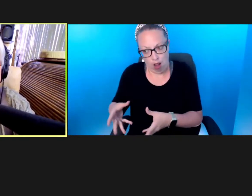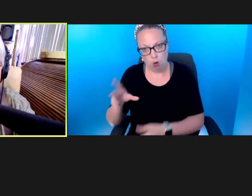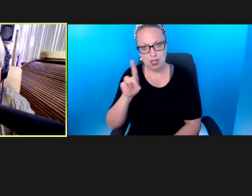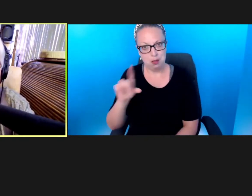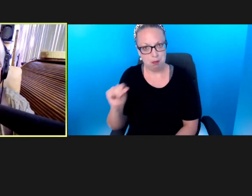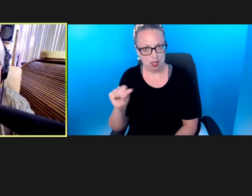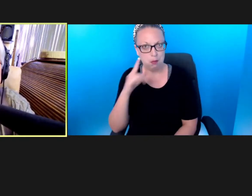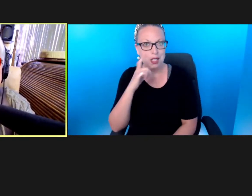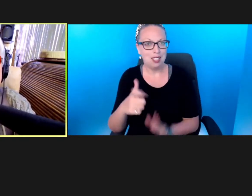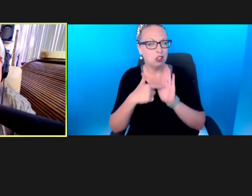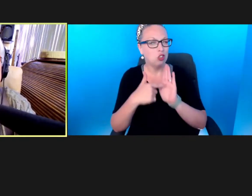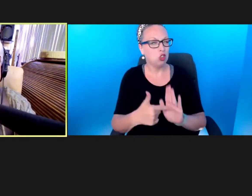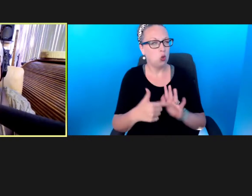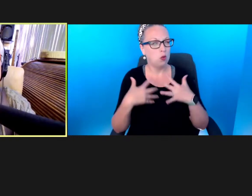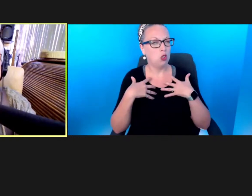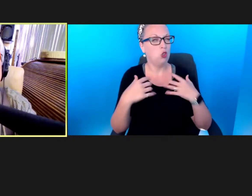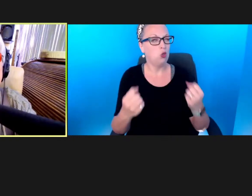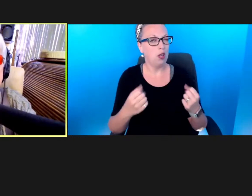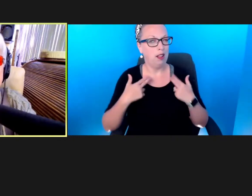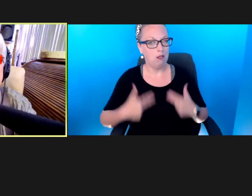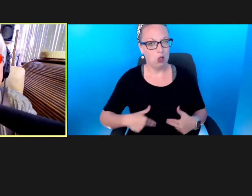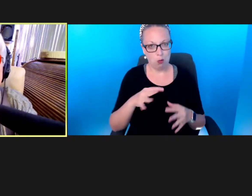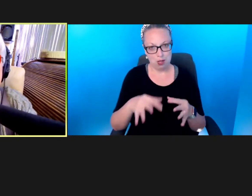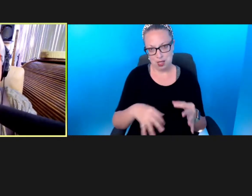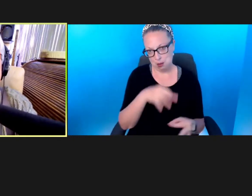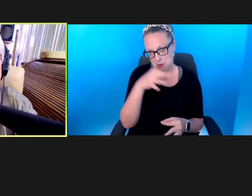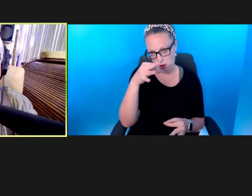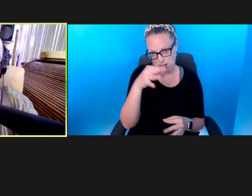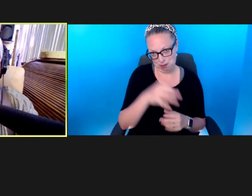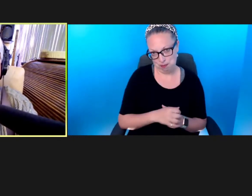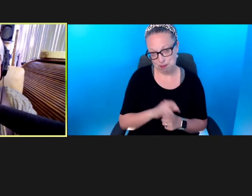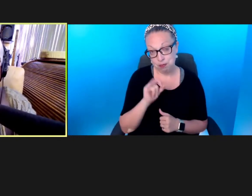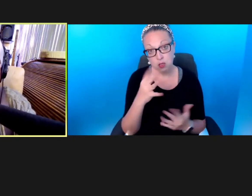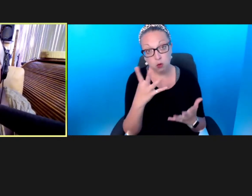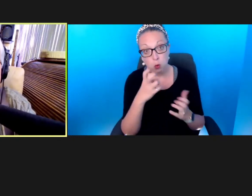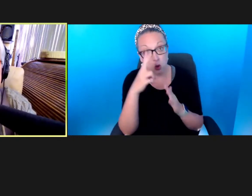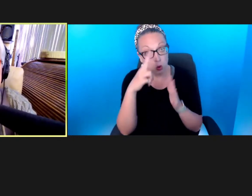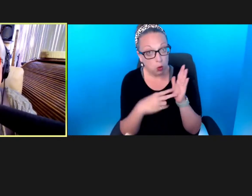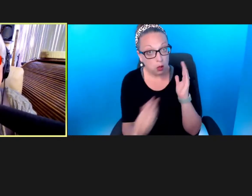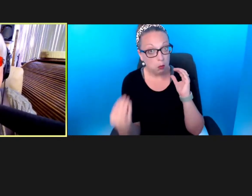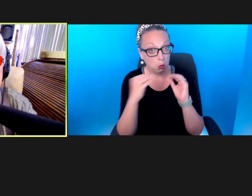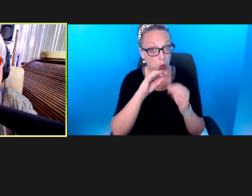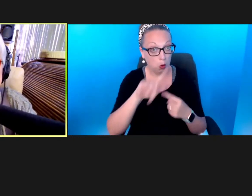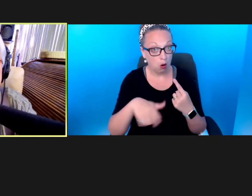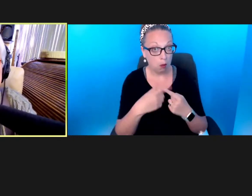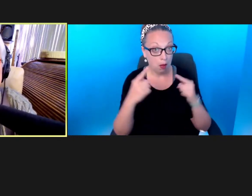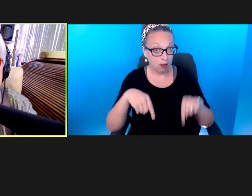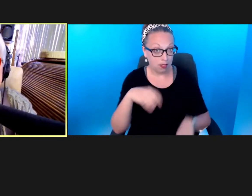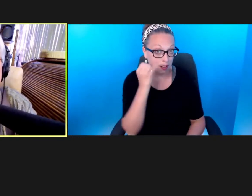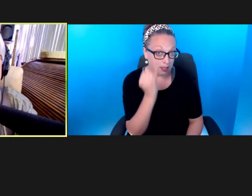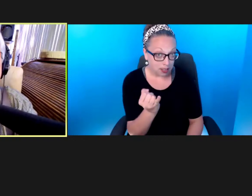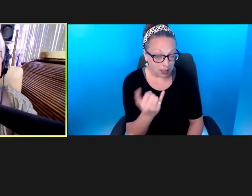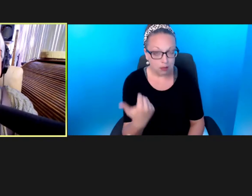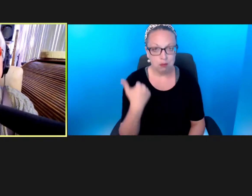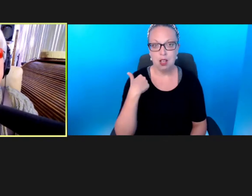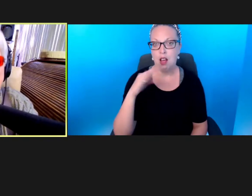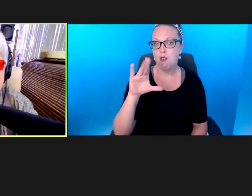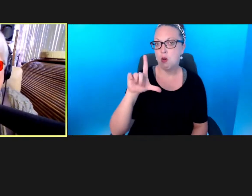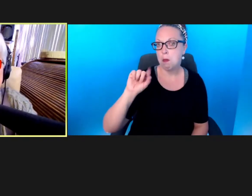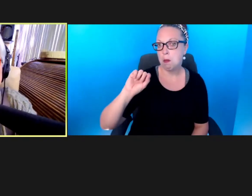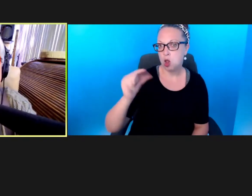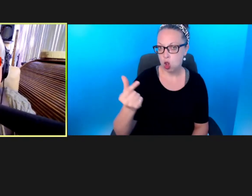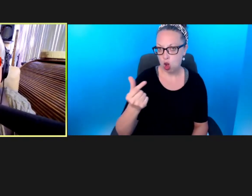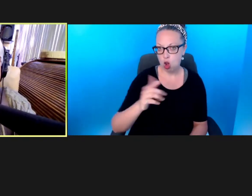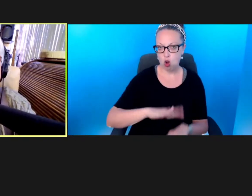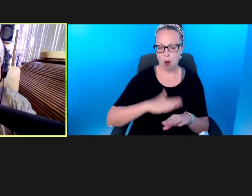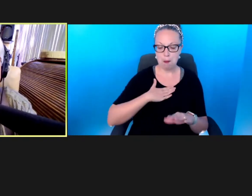of the human spirit. If you'd like to read more about these ideas, as I said, there is a blog on my new website, and